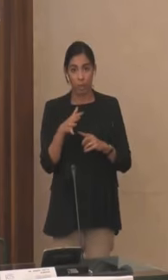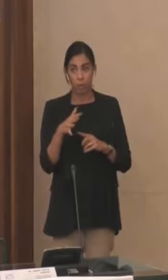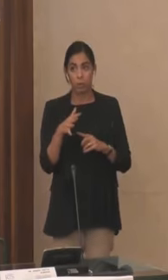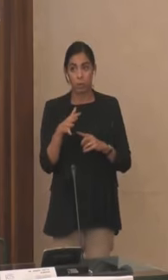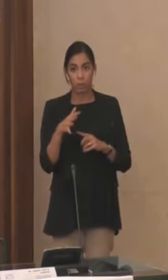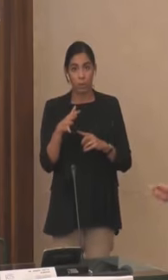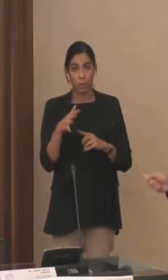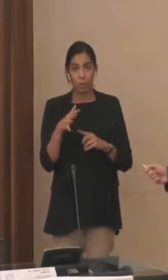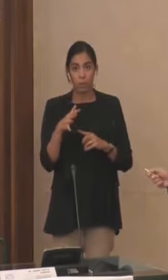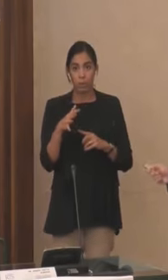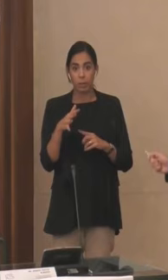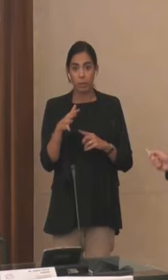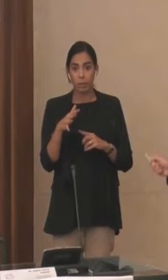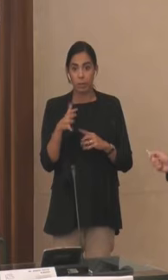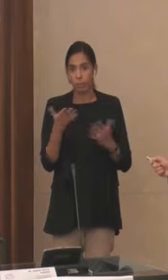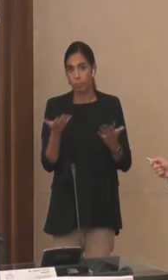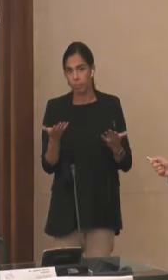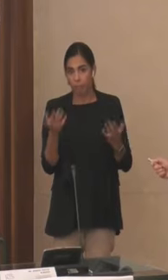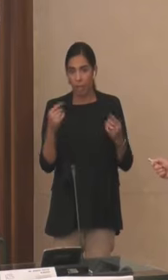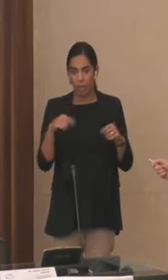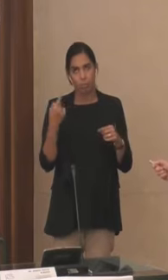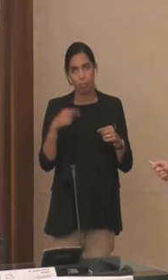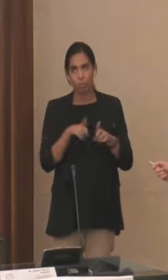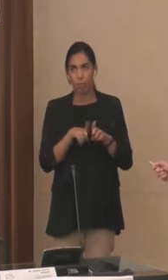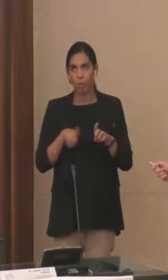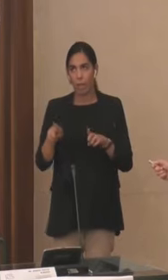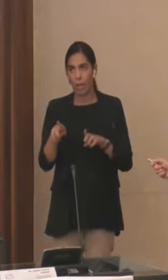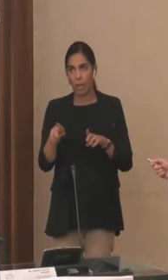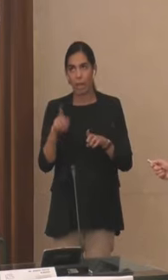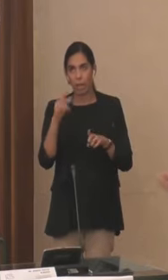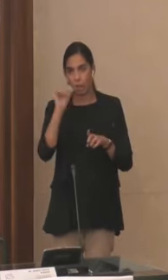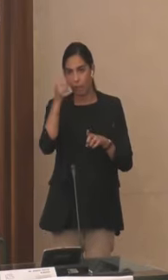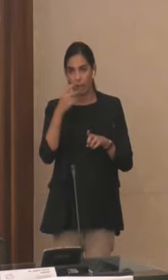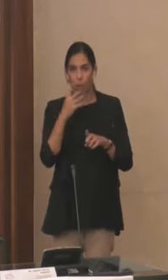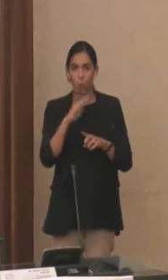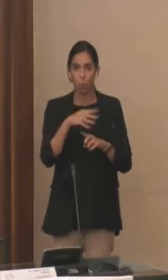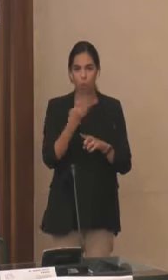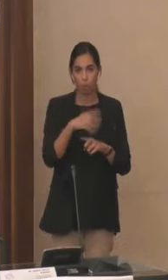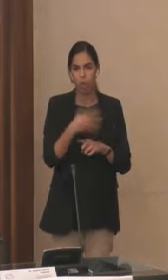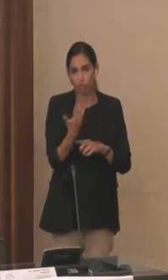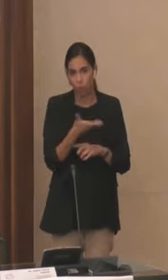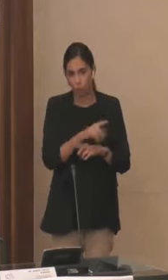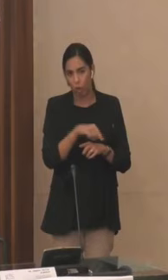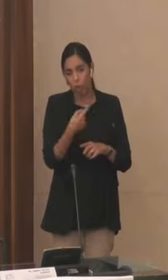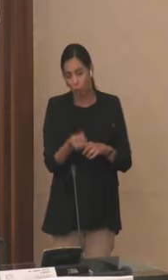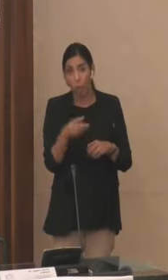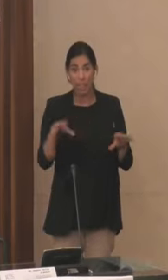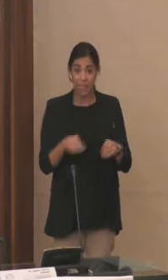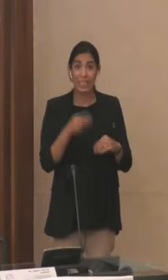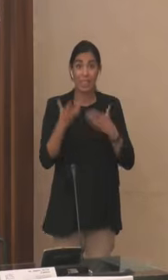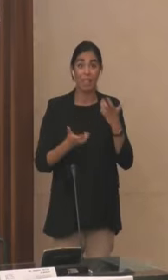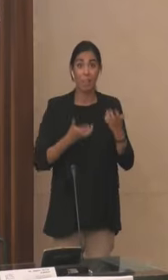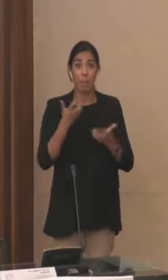or 5 days. When the inflammation begin, the treatment is to